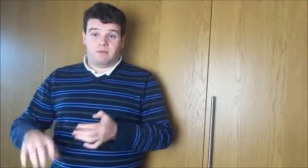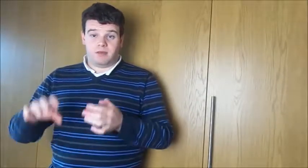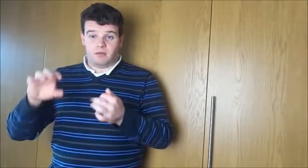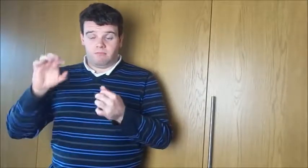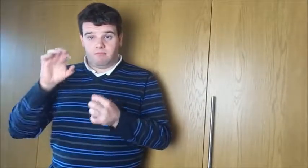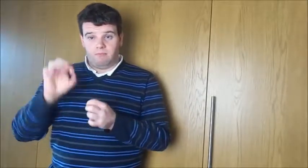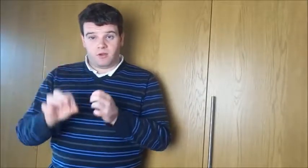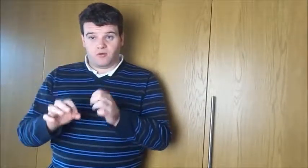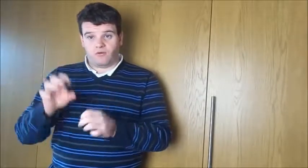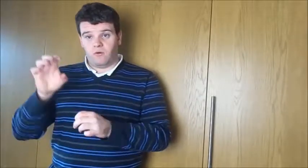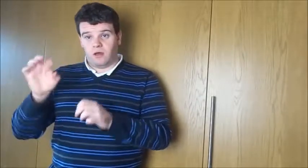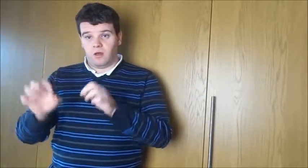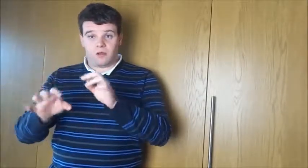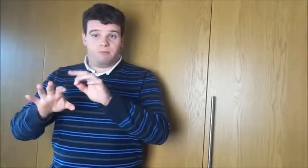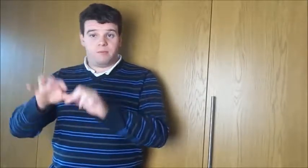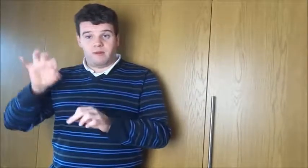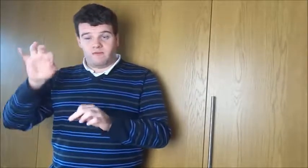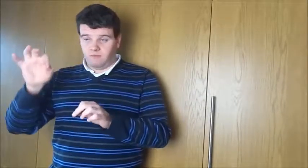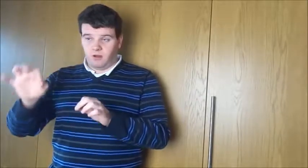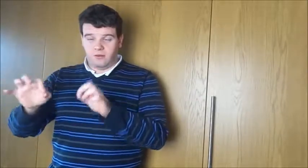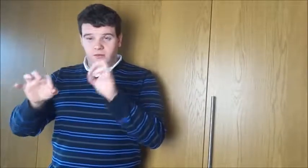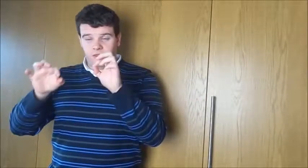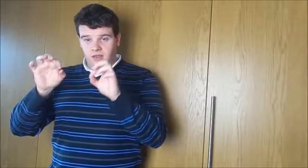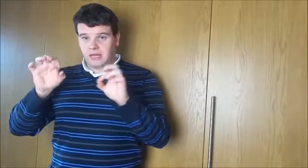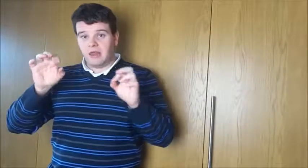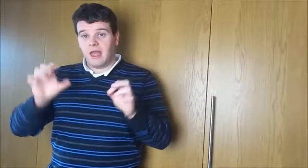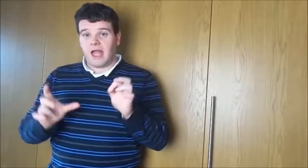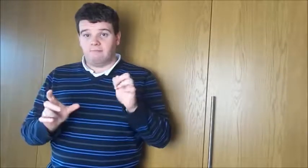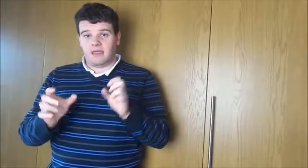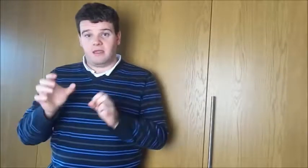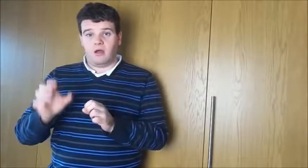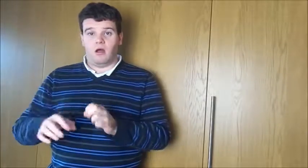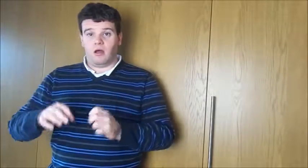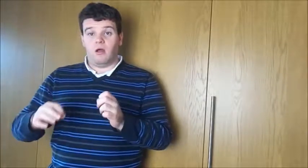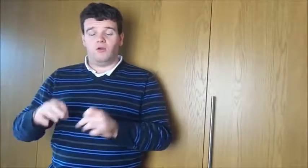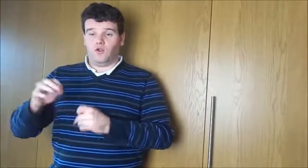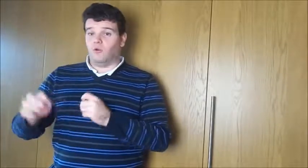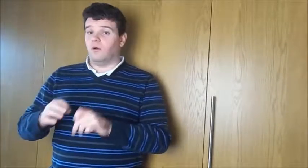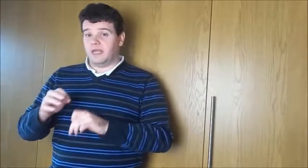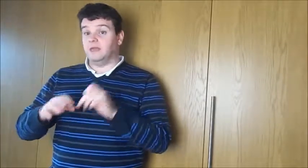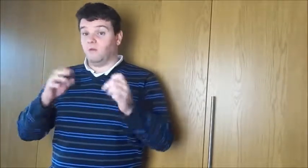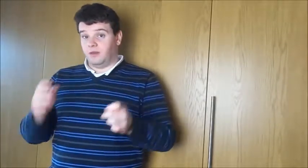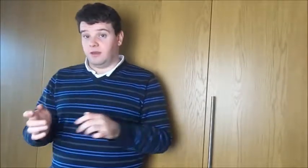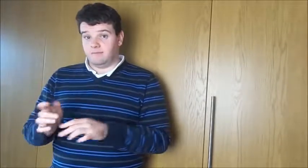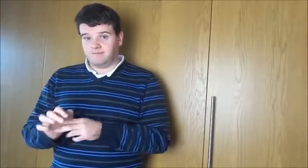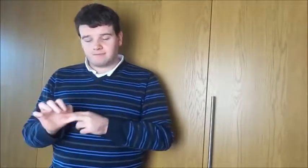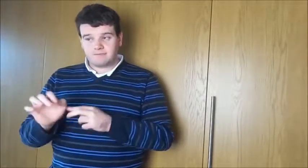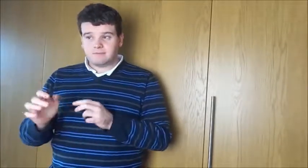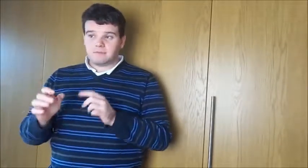to control her like a puppet from behind the scenes and make her do what he wanted.